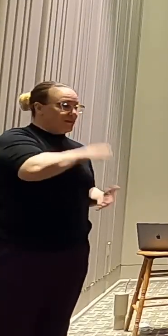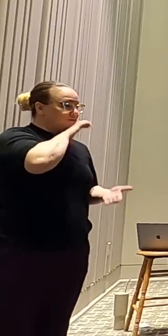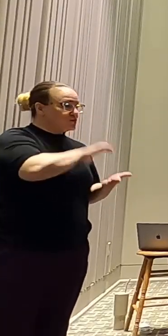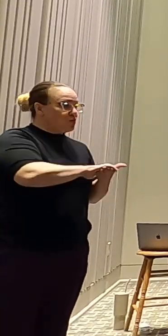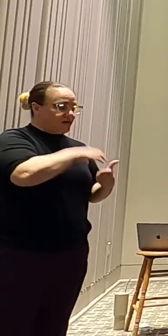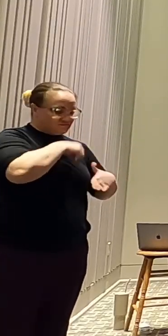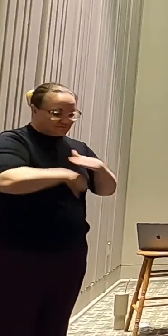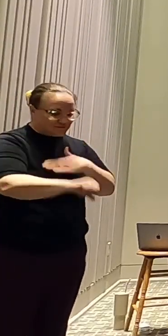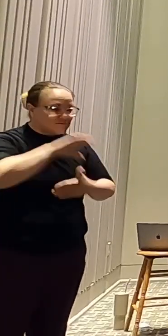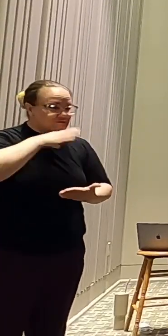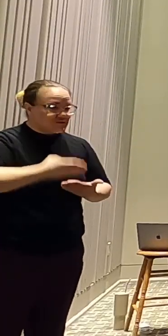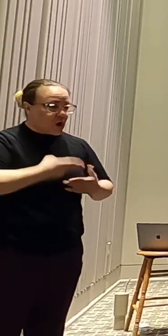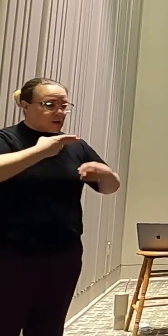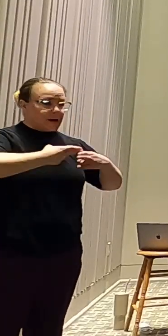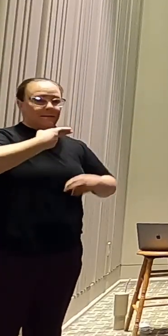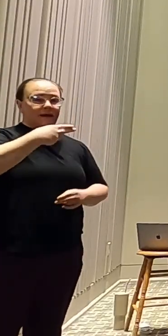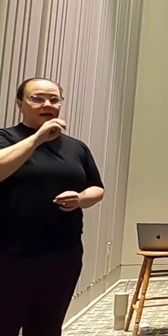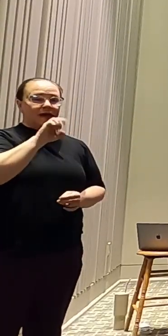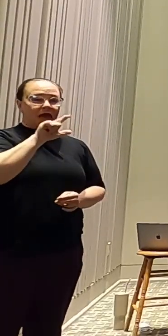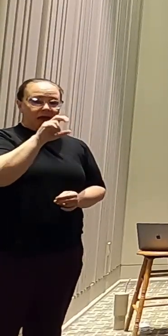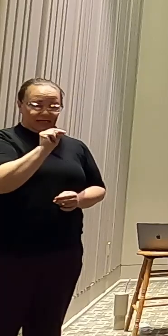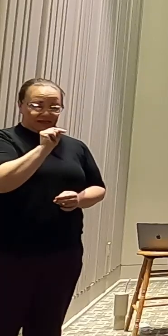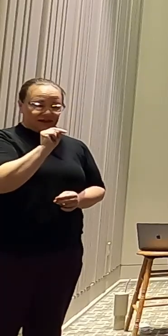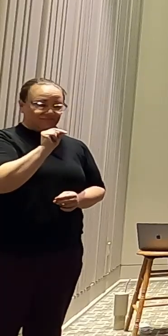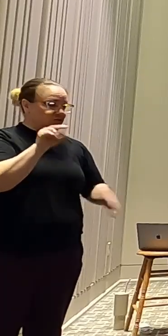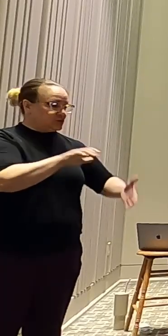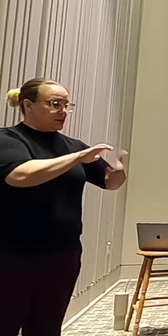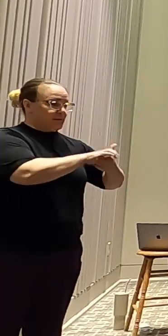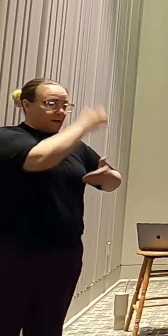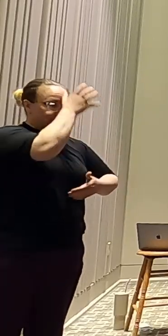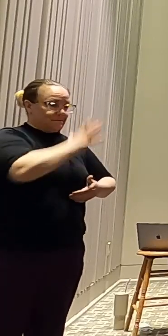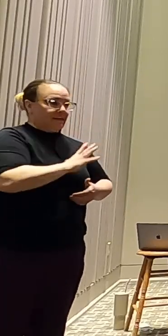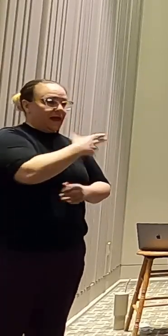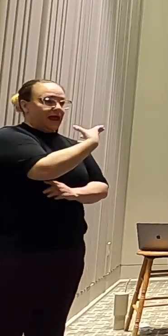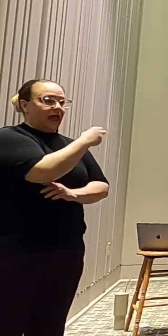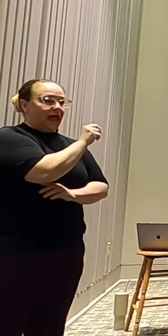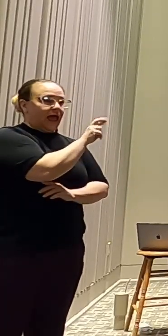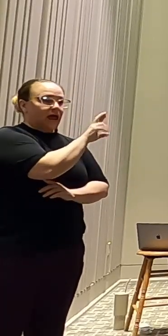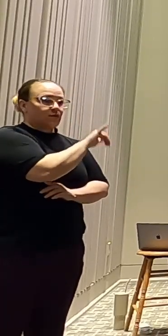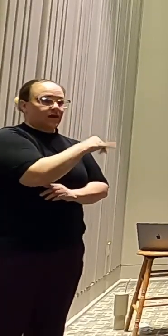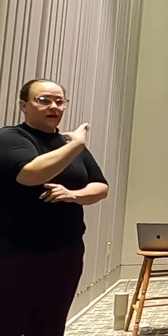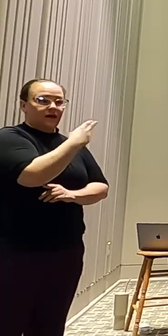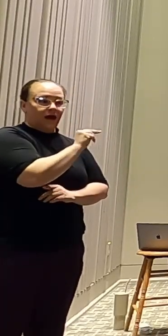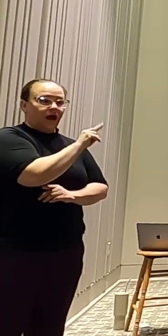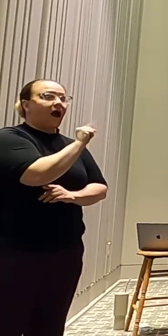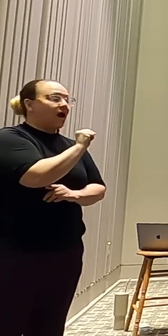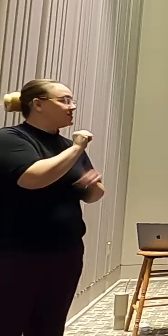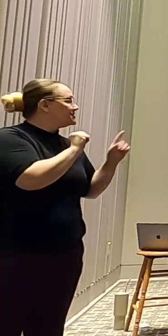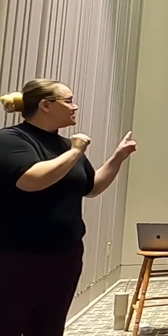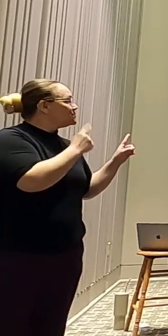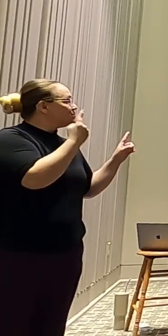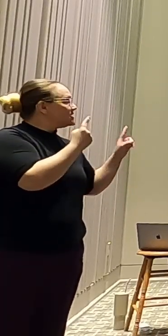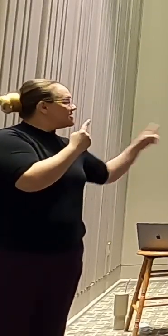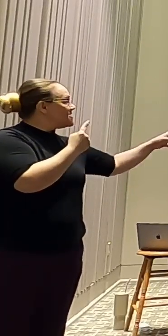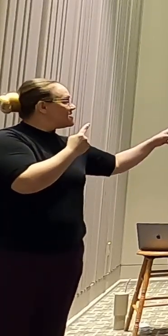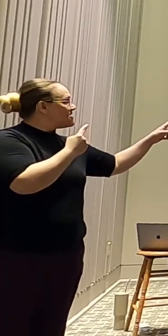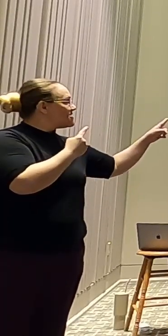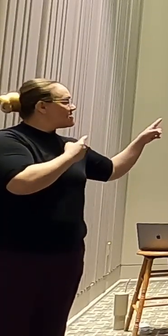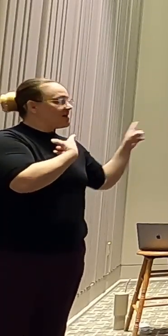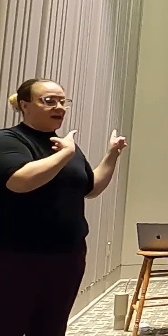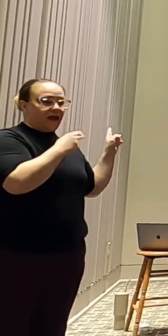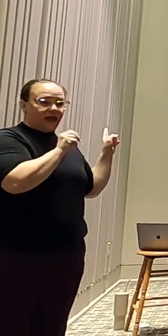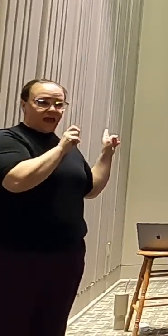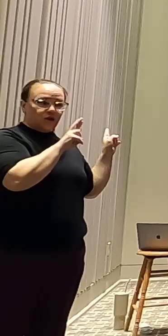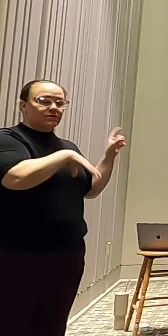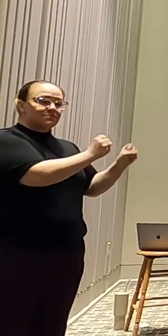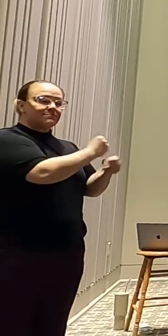and in 1939, Helen married Henry Hunt, who is the creator of one of our masks. So this mask on the right there, and there's